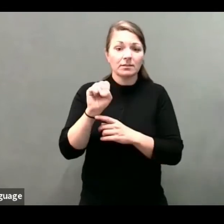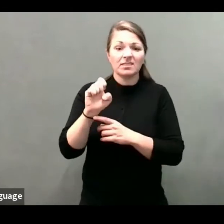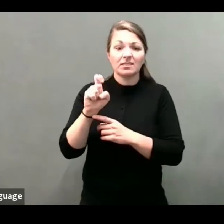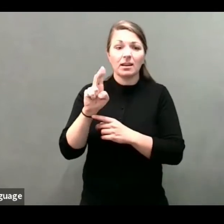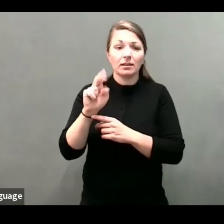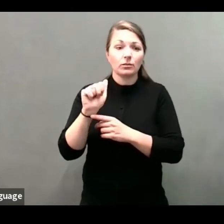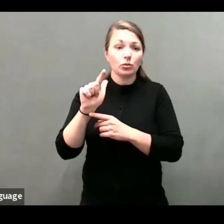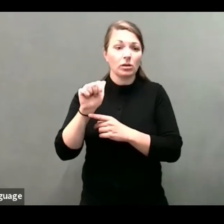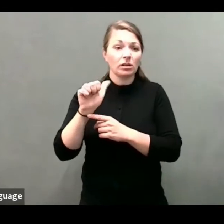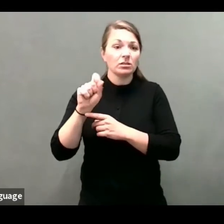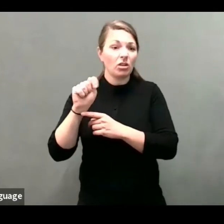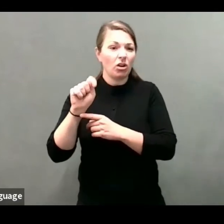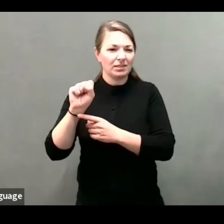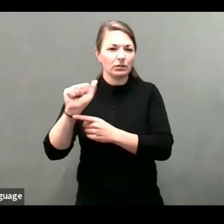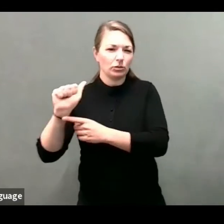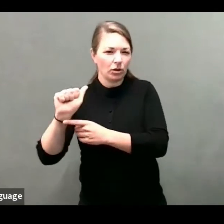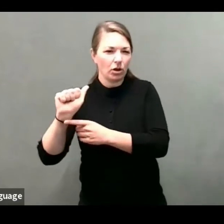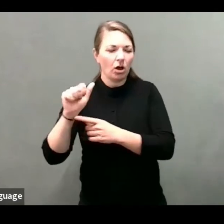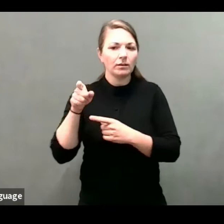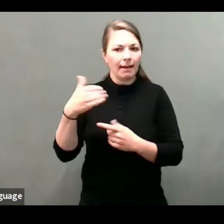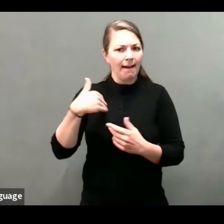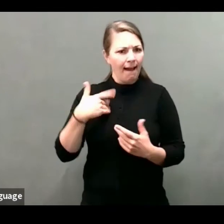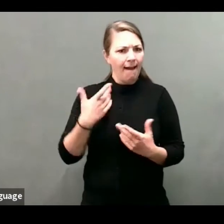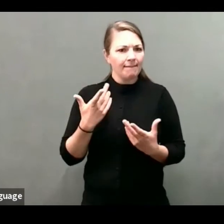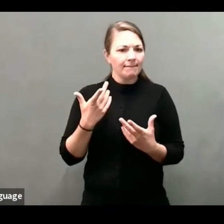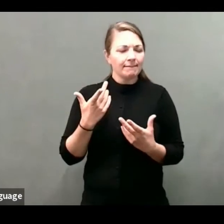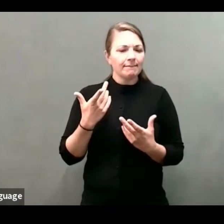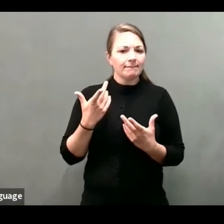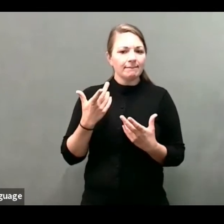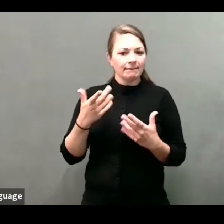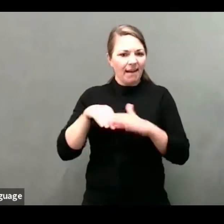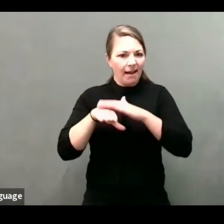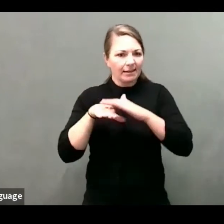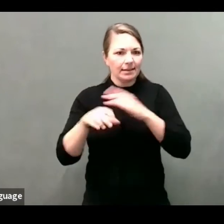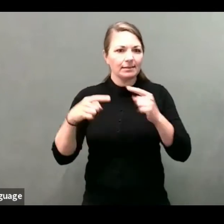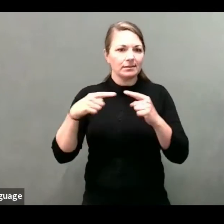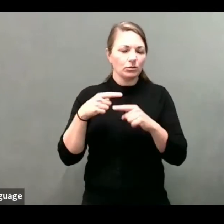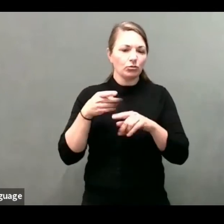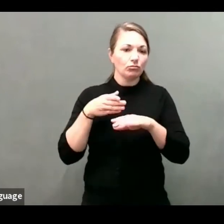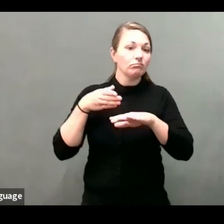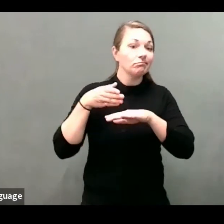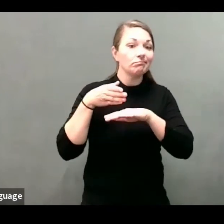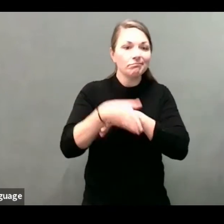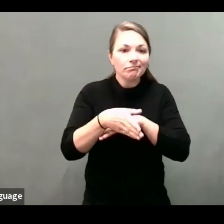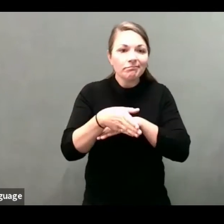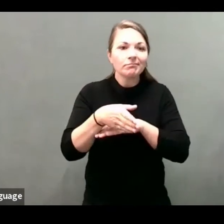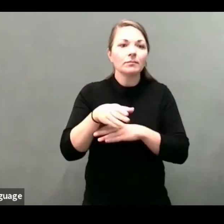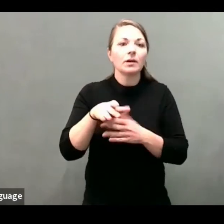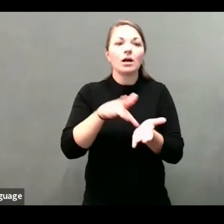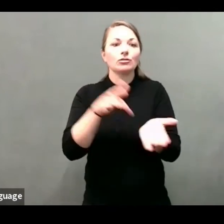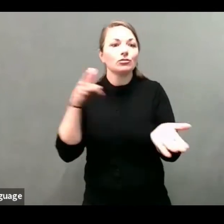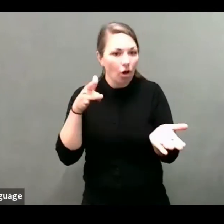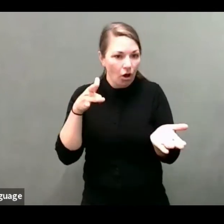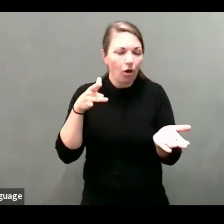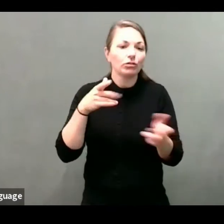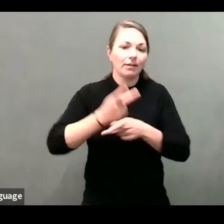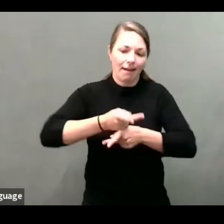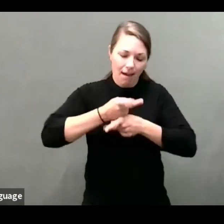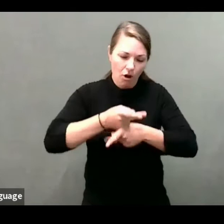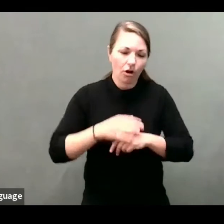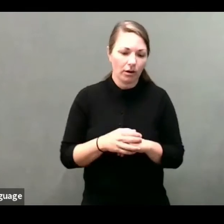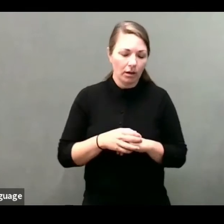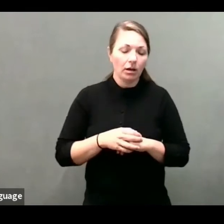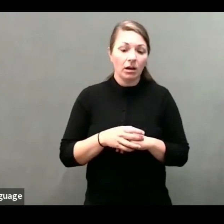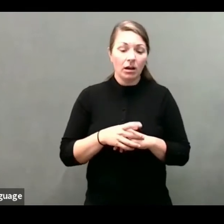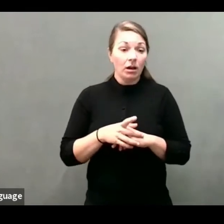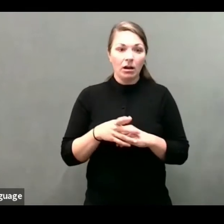to post-assault medical forensic care. Things like the SAVE Fund are available in every state in the US, but